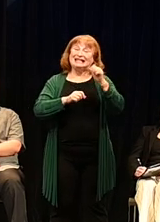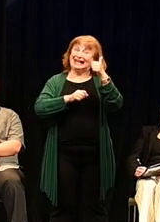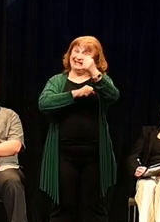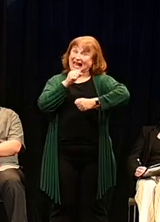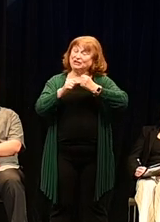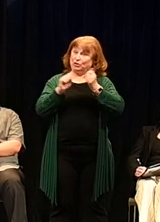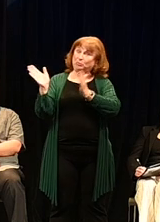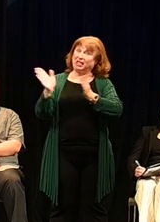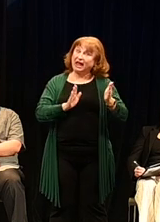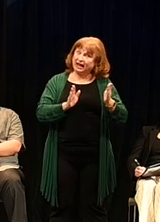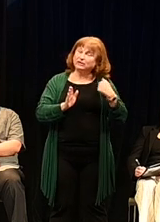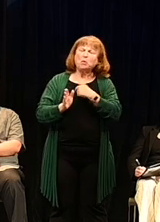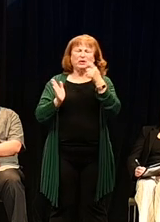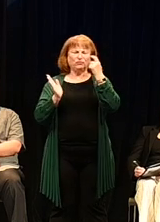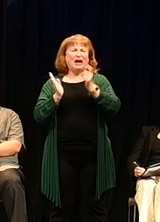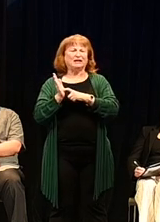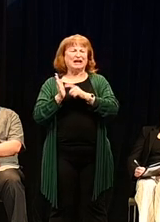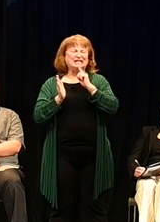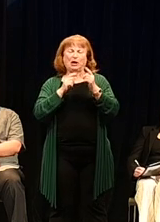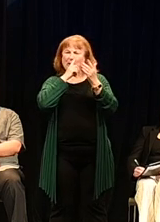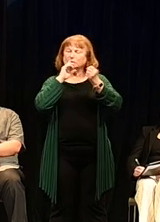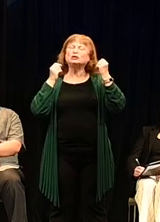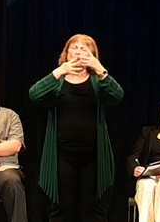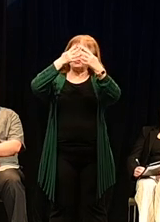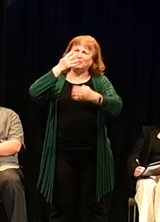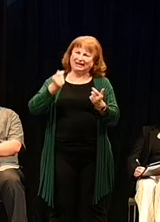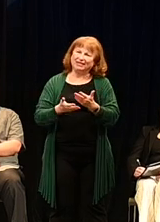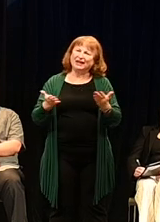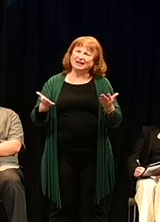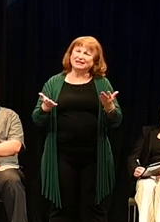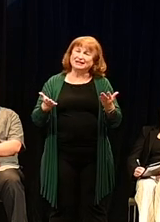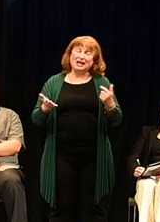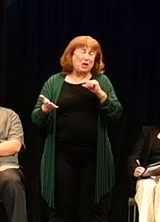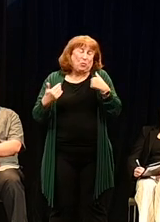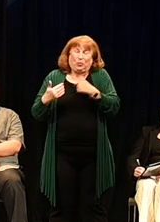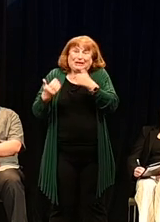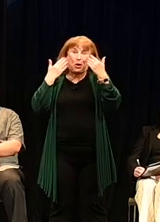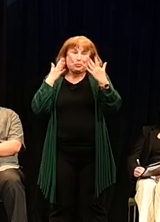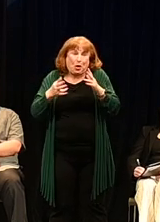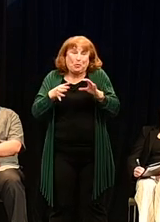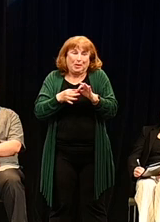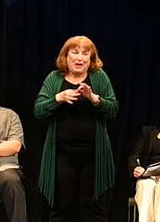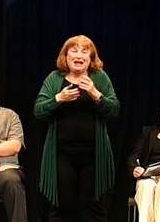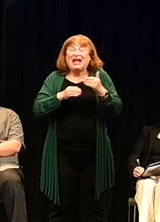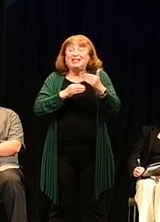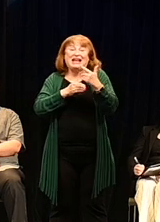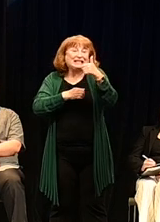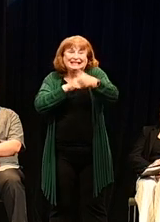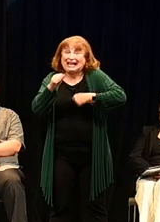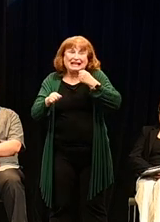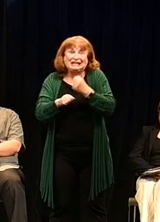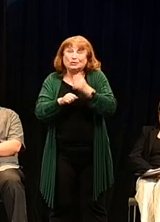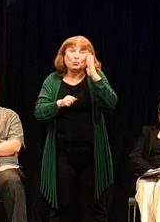plan. And we recognize that there are so many things we do not know about what the next 10 years